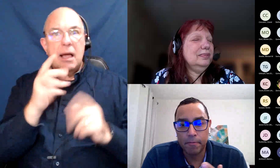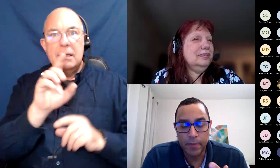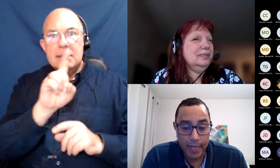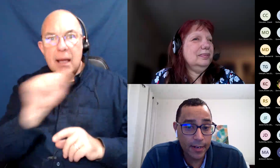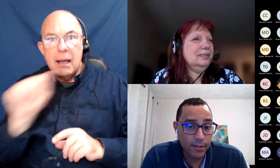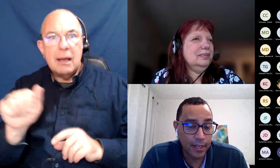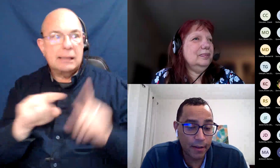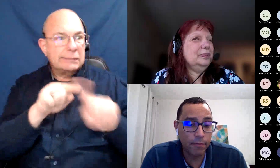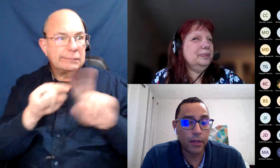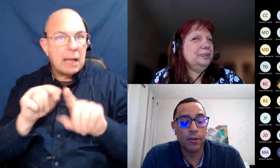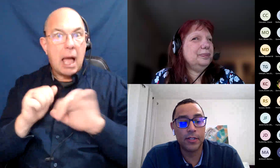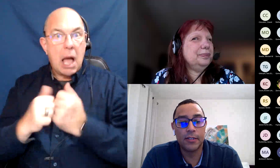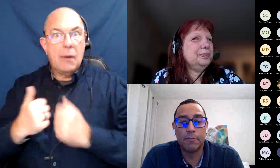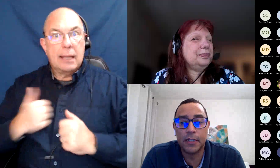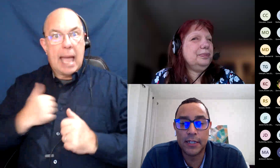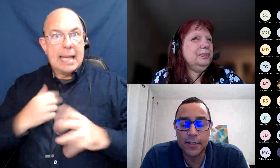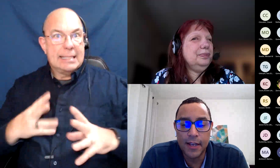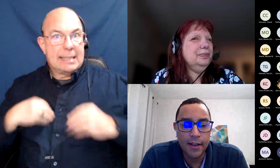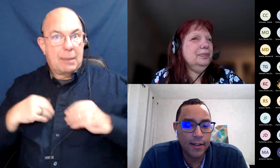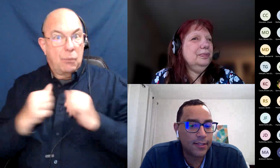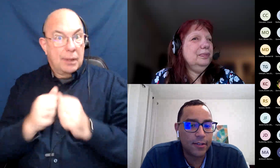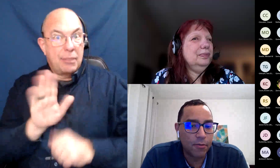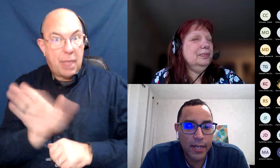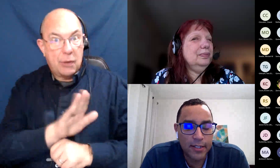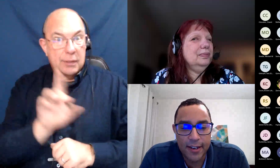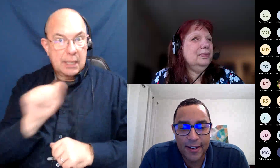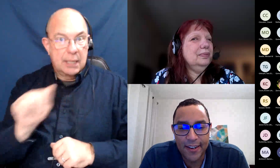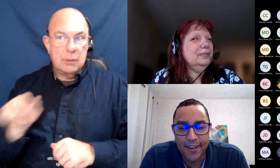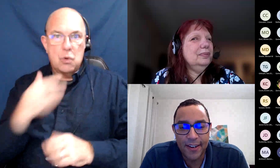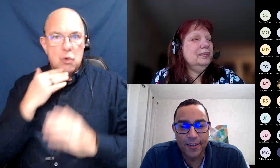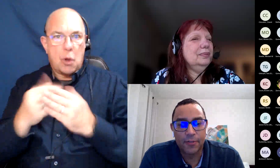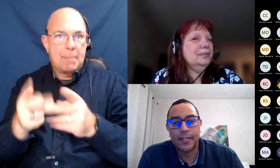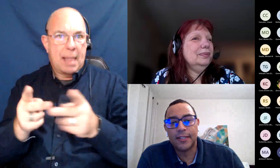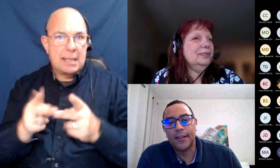how Canadians live with those disabilities, that's a great